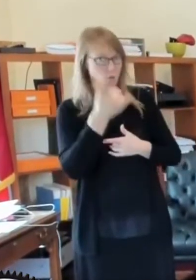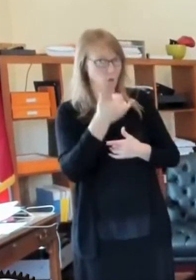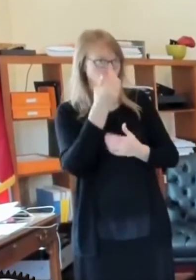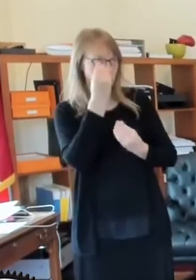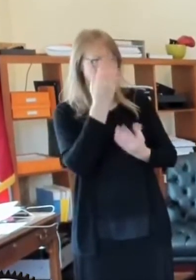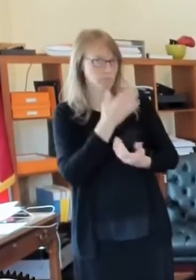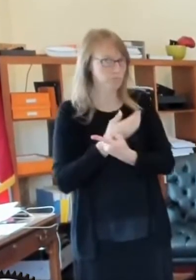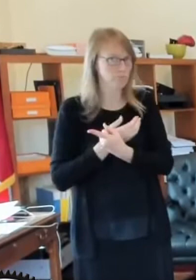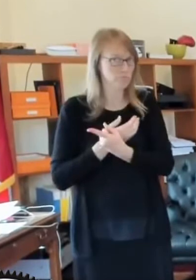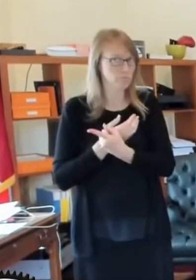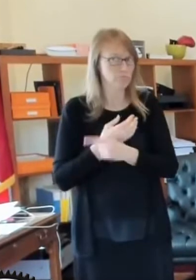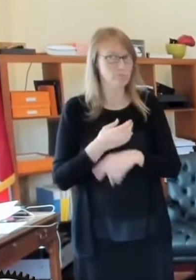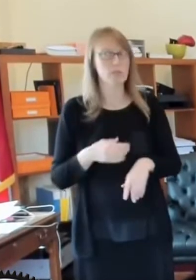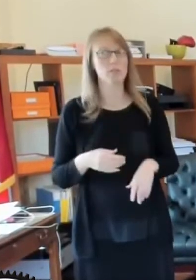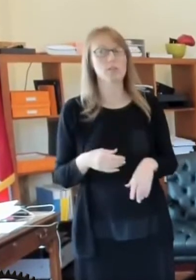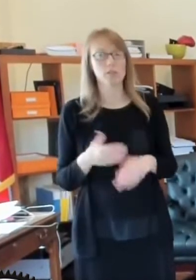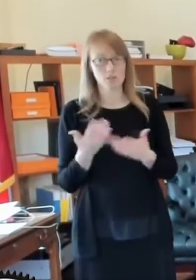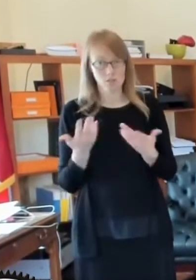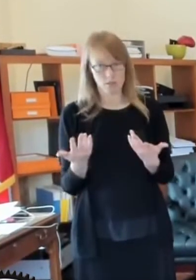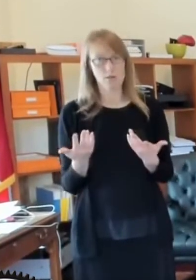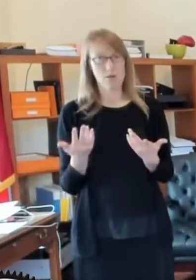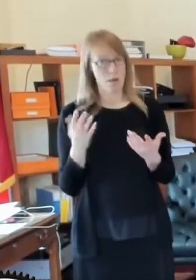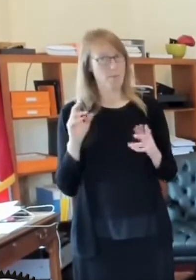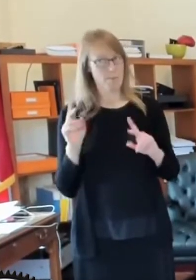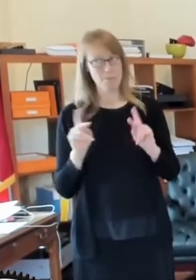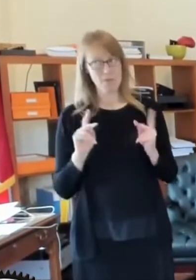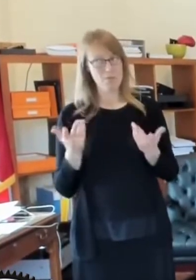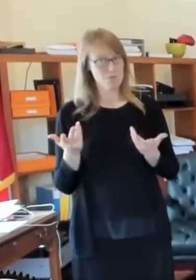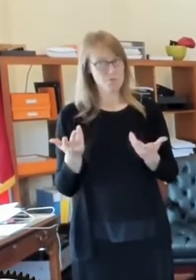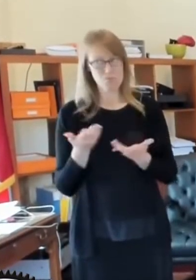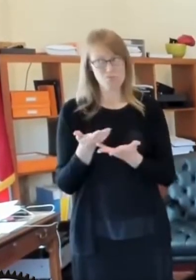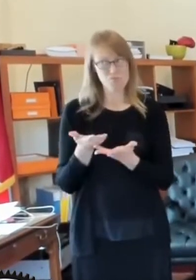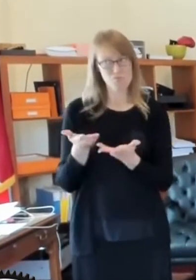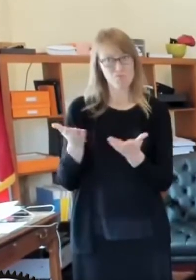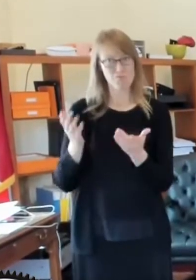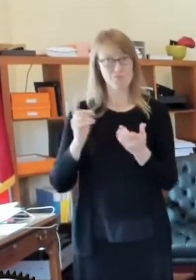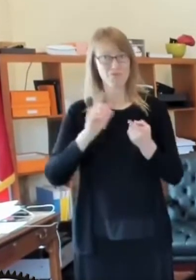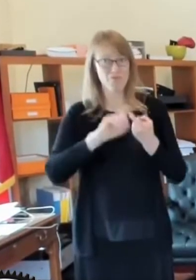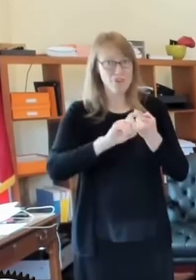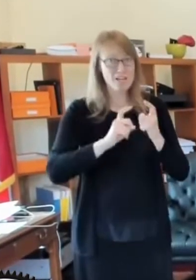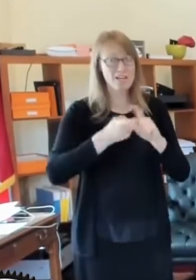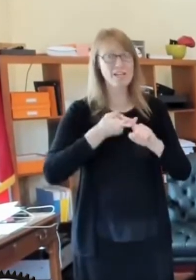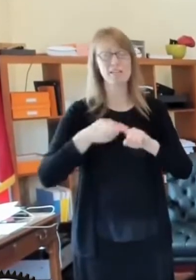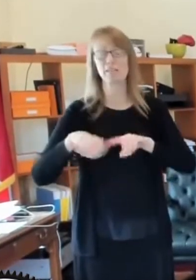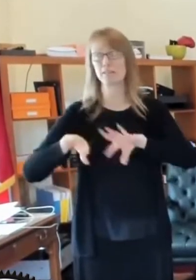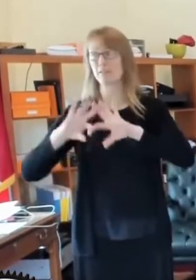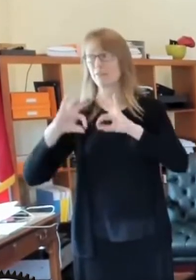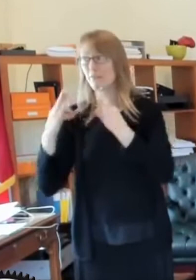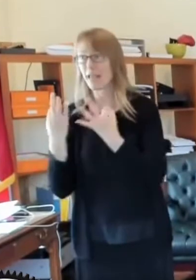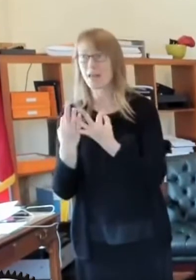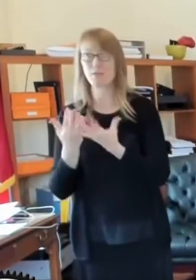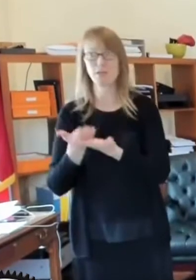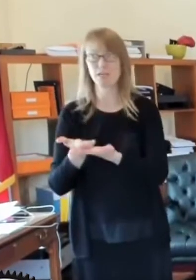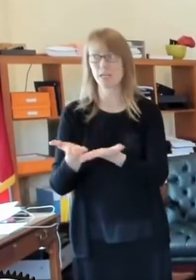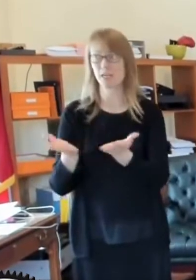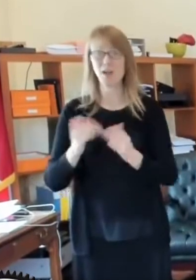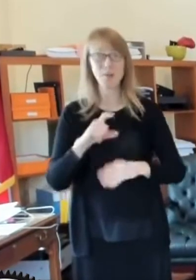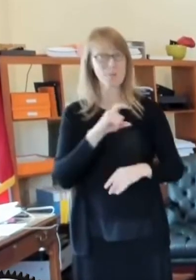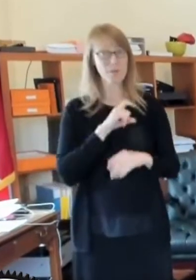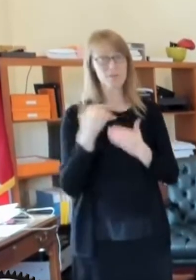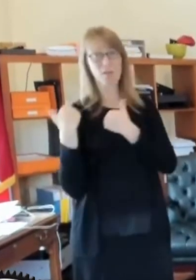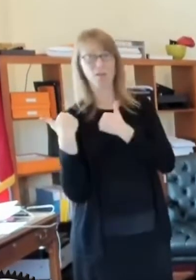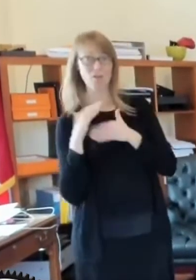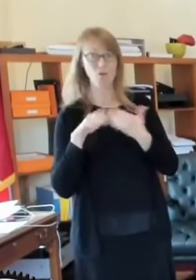friends. And we need, our police can't do it all. We need all of you to help also. If you